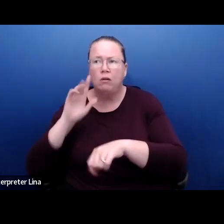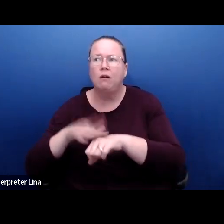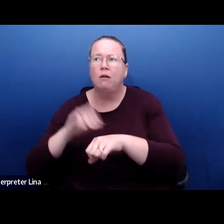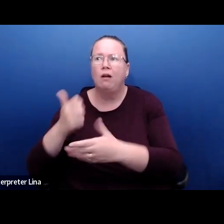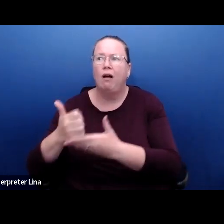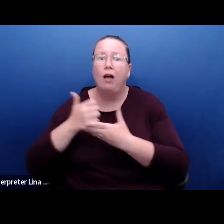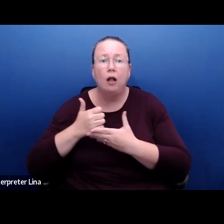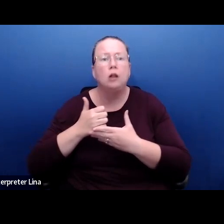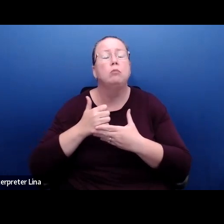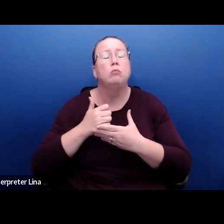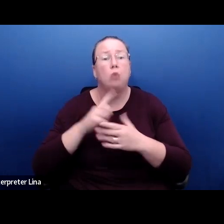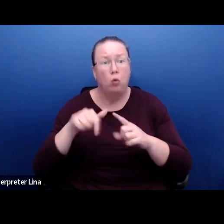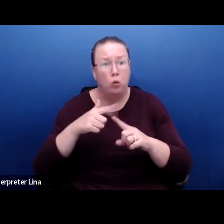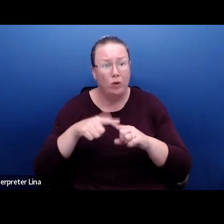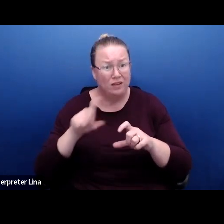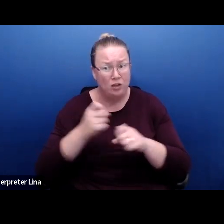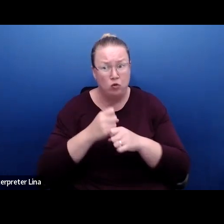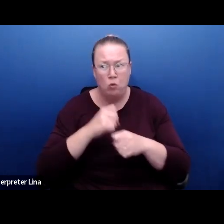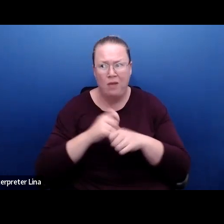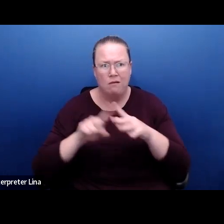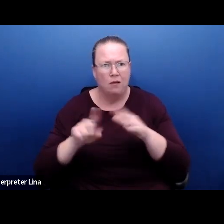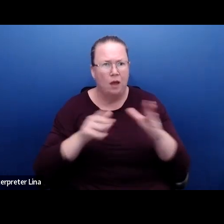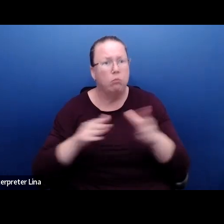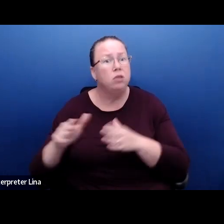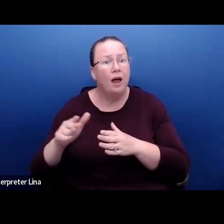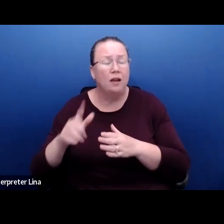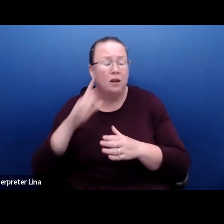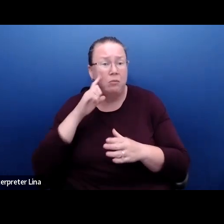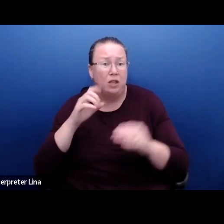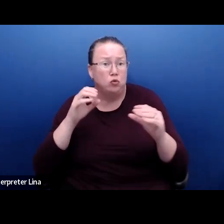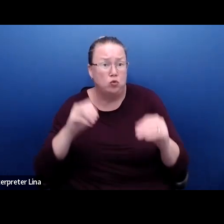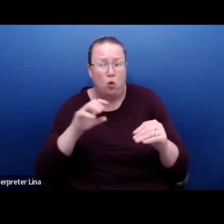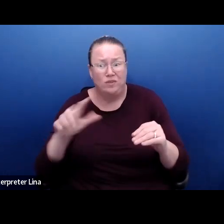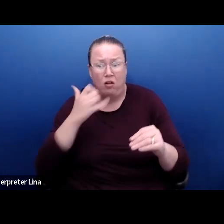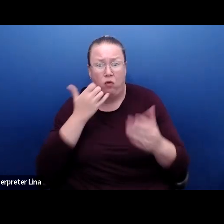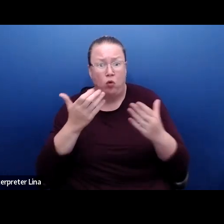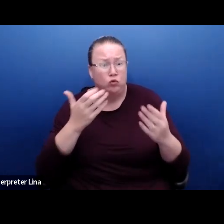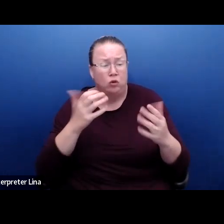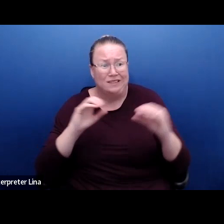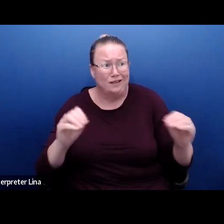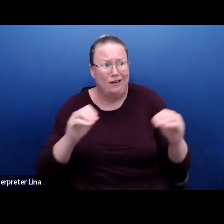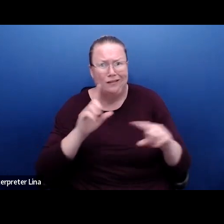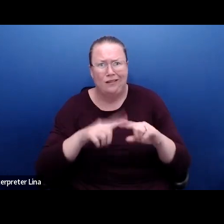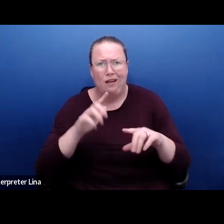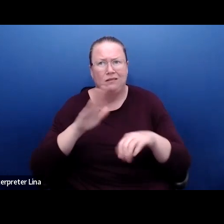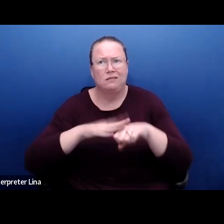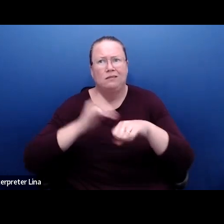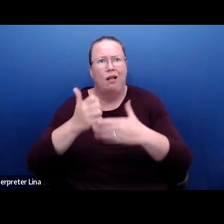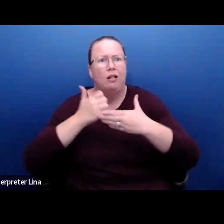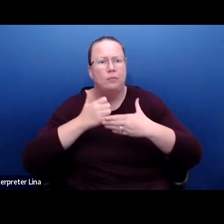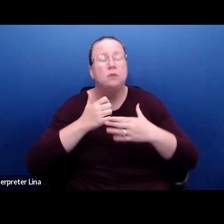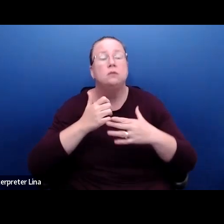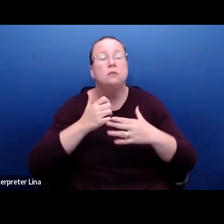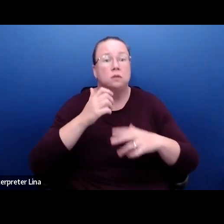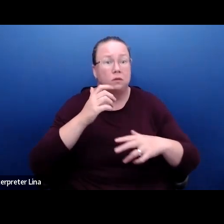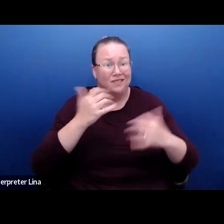you need to make a firmer plan, because there's no a cell phone service to ask for help. Construction is everywhere near